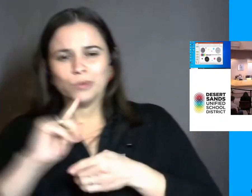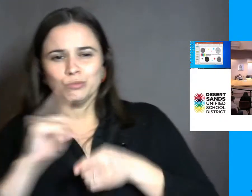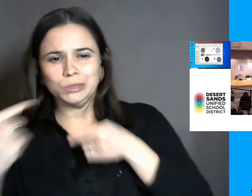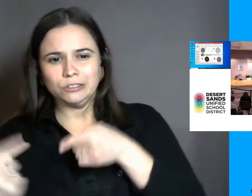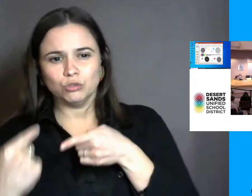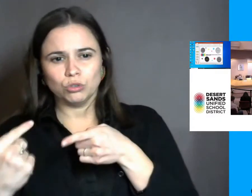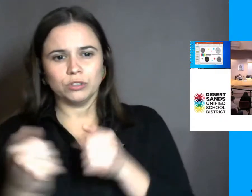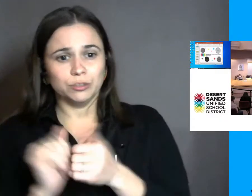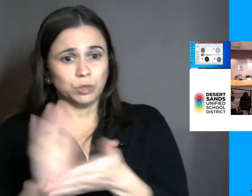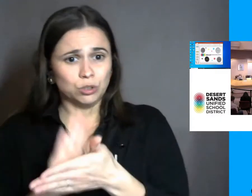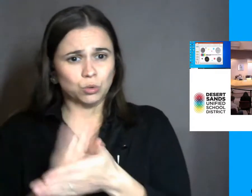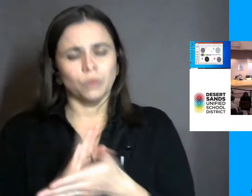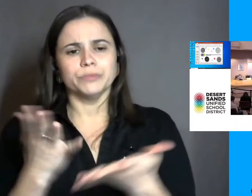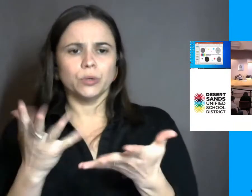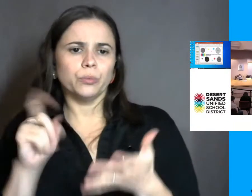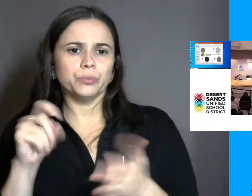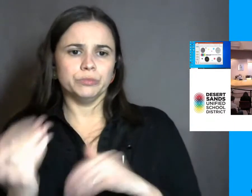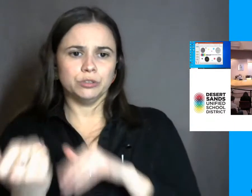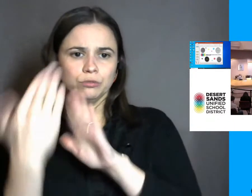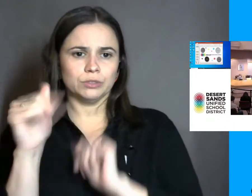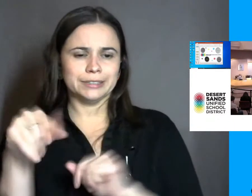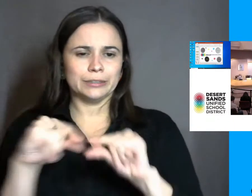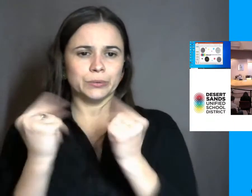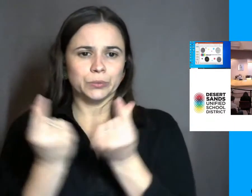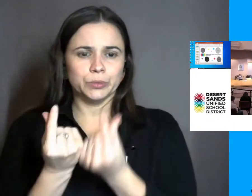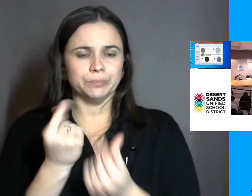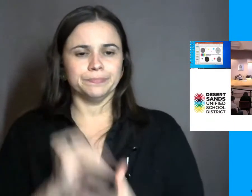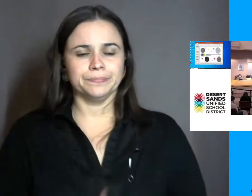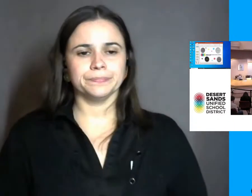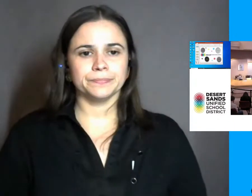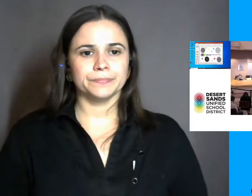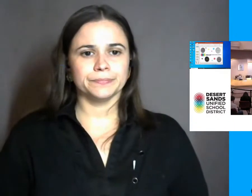group that's kind of falling through the cracks. So.